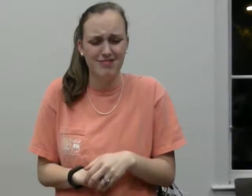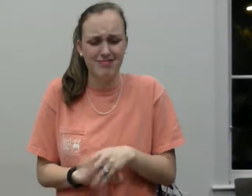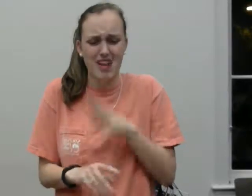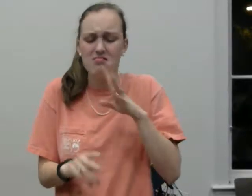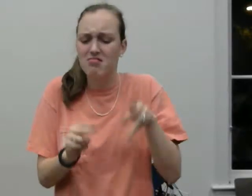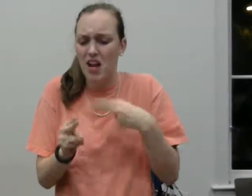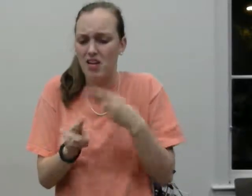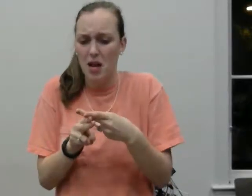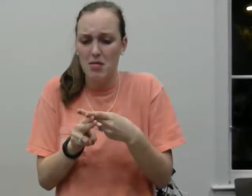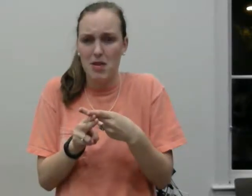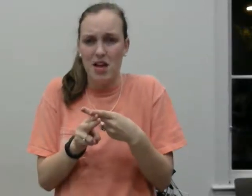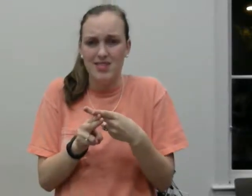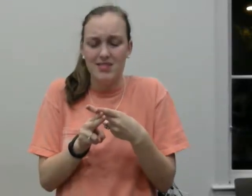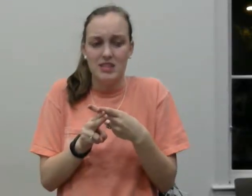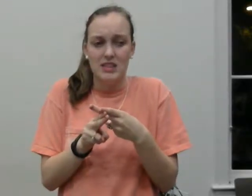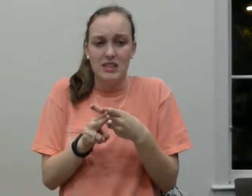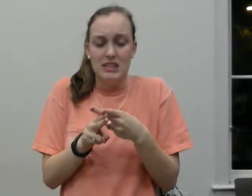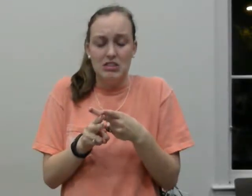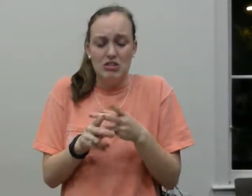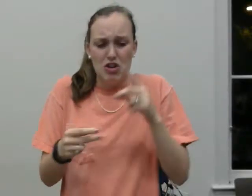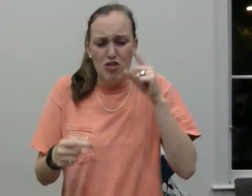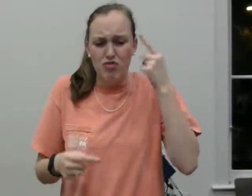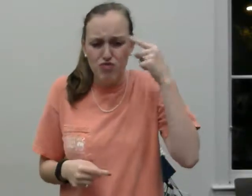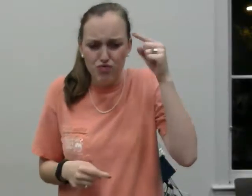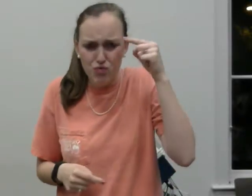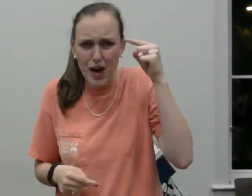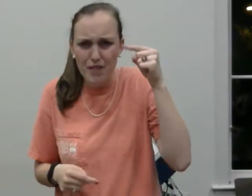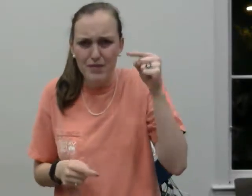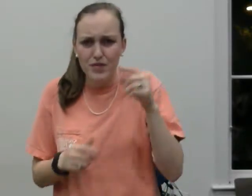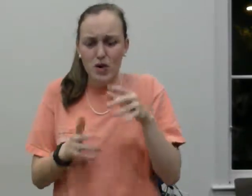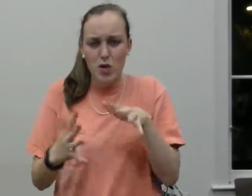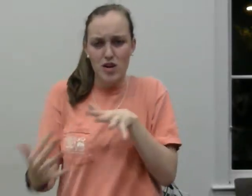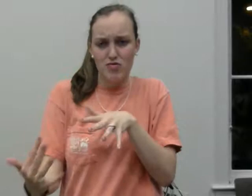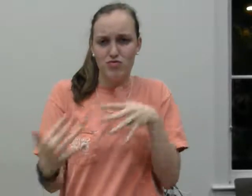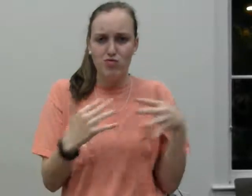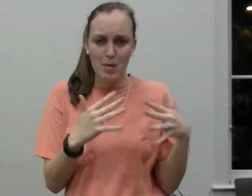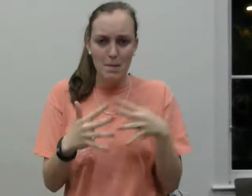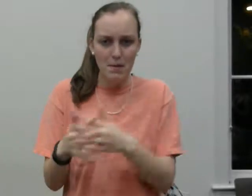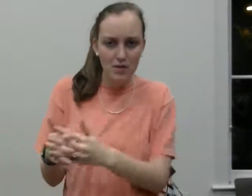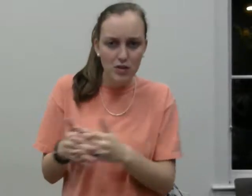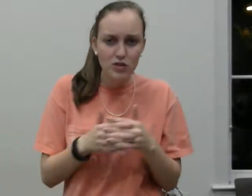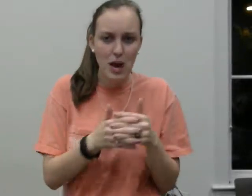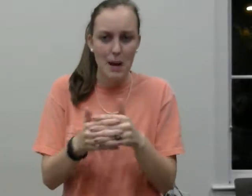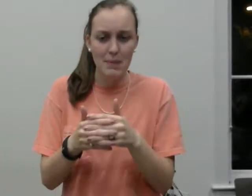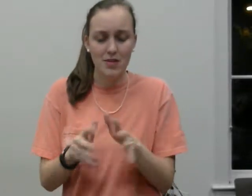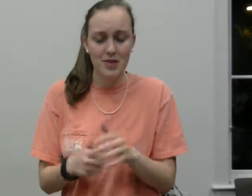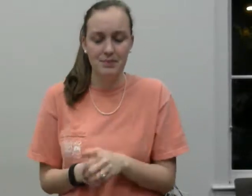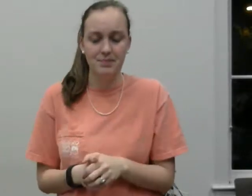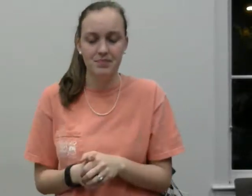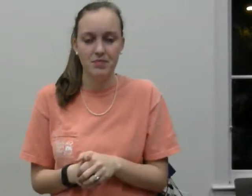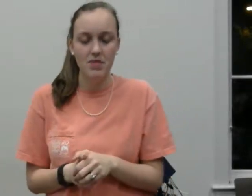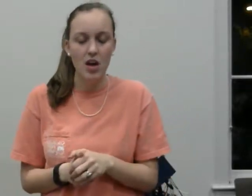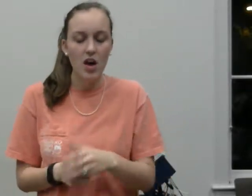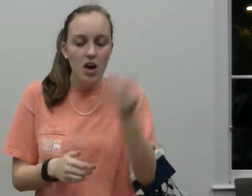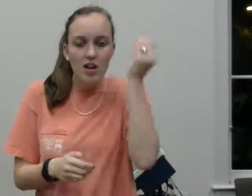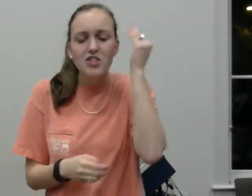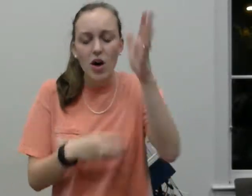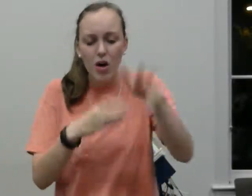some of the underlying causes of the American Revolution. We know that they can all be summed up with basically the mantra